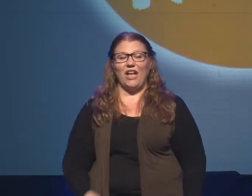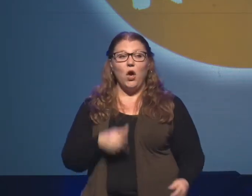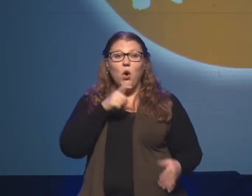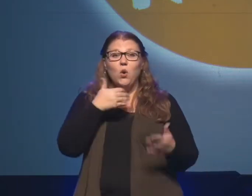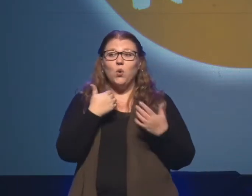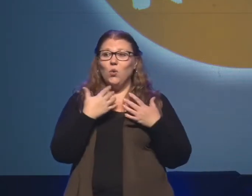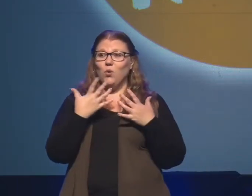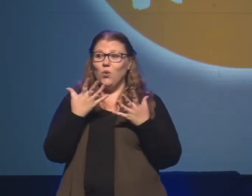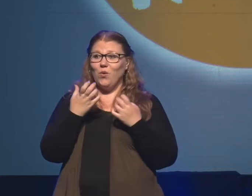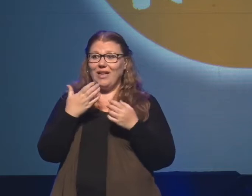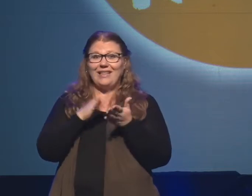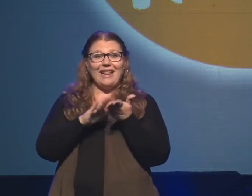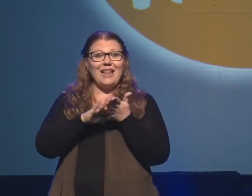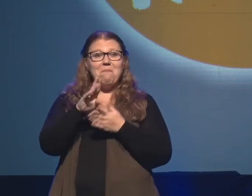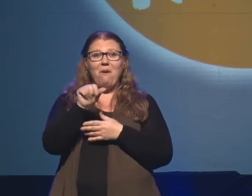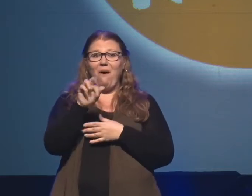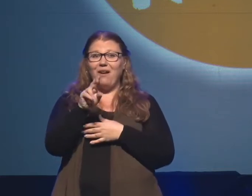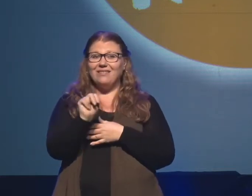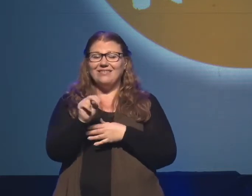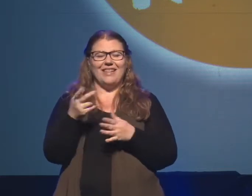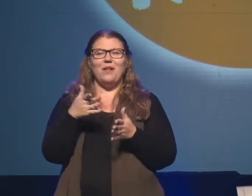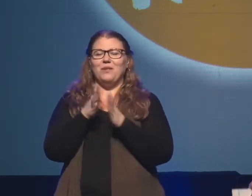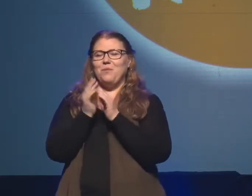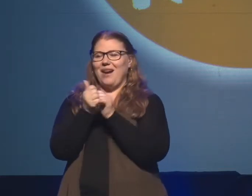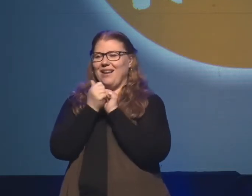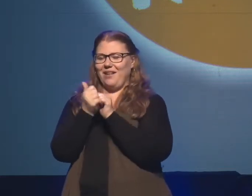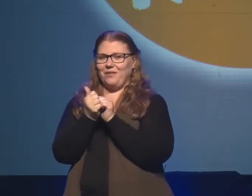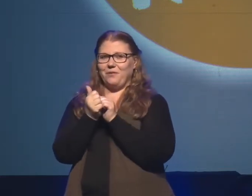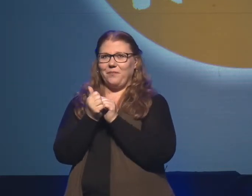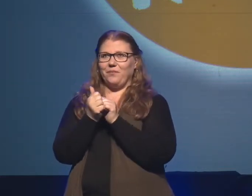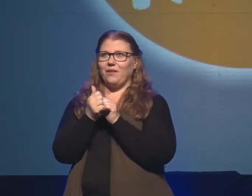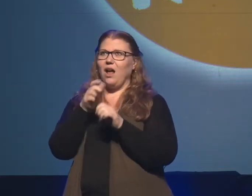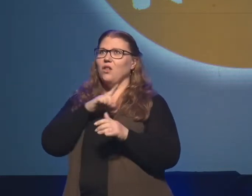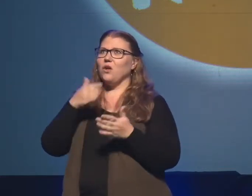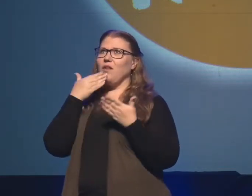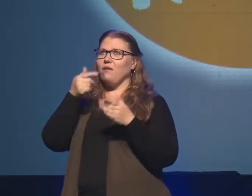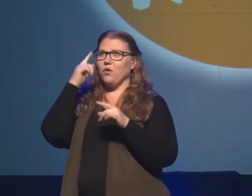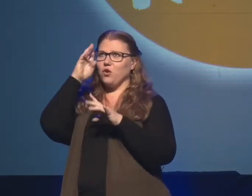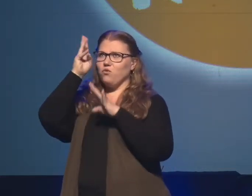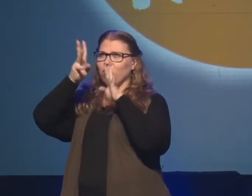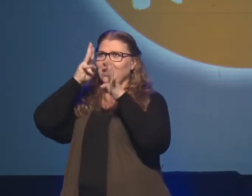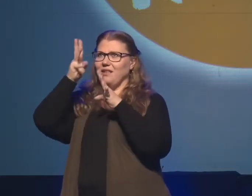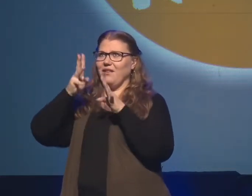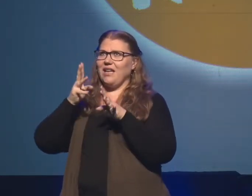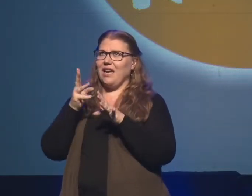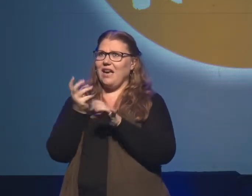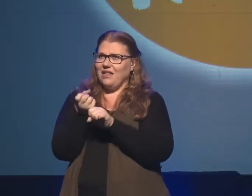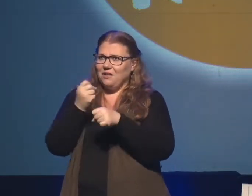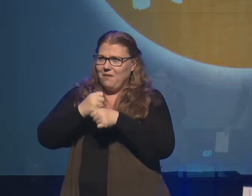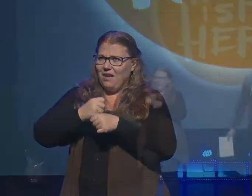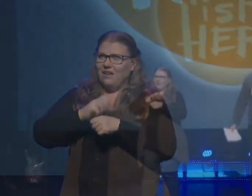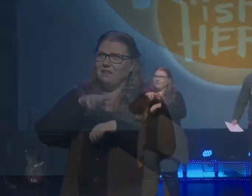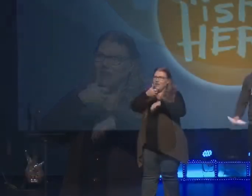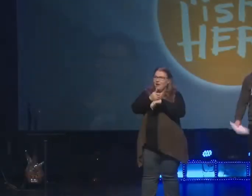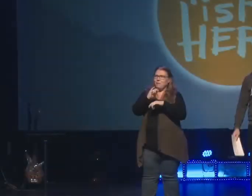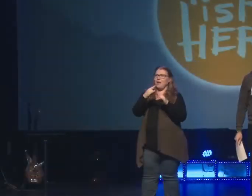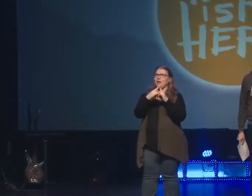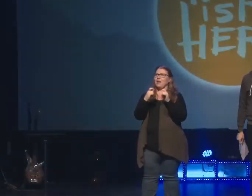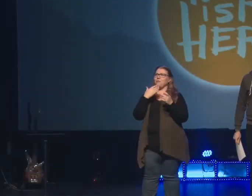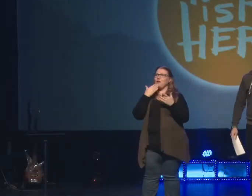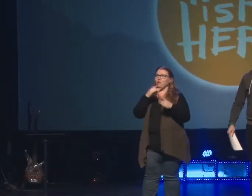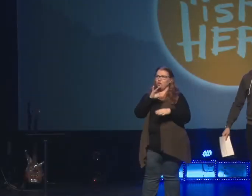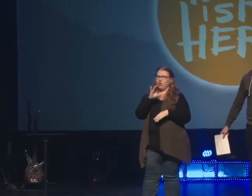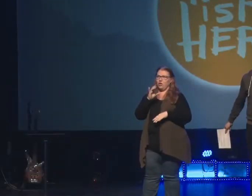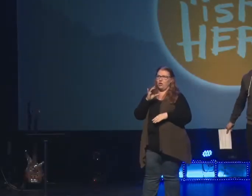wants clean barns, right? So let's pray together. Lord, thank you for the creativity that is producing these camps. I thank you for a church whose